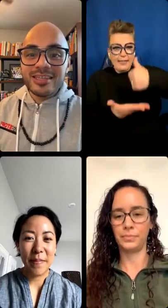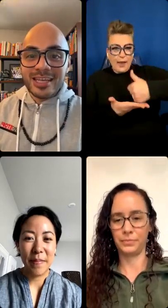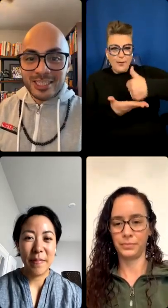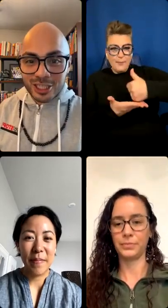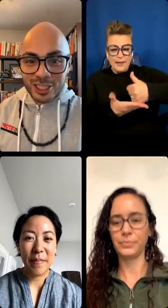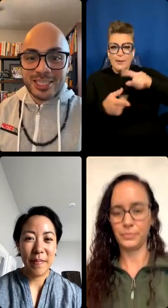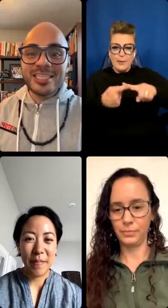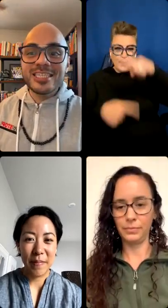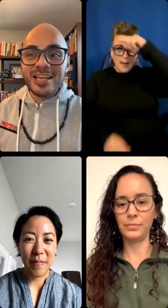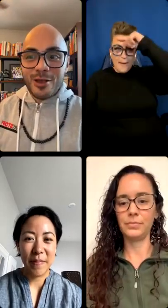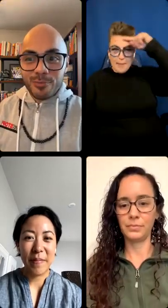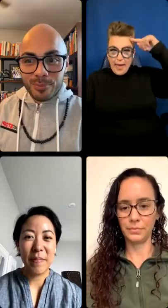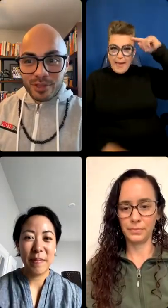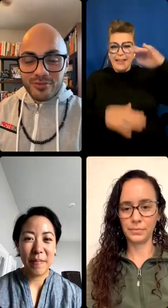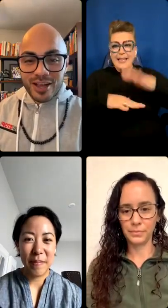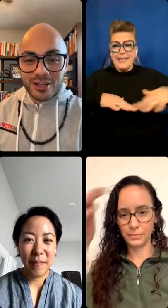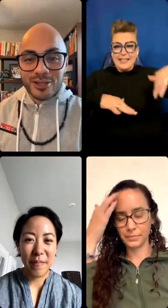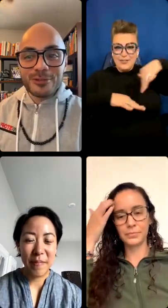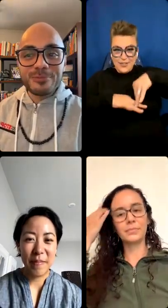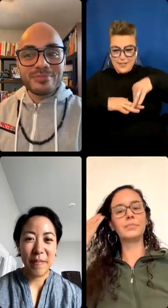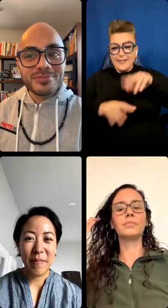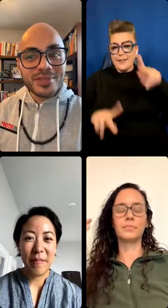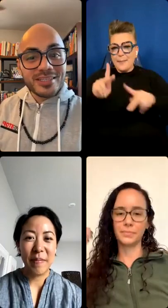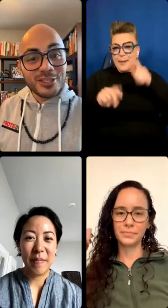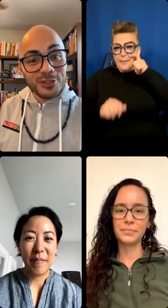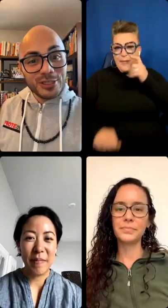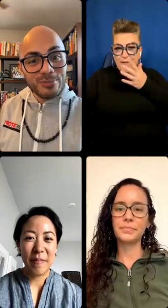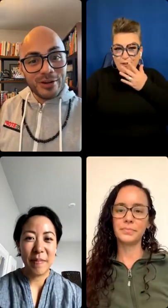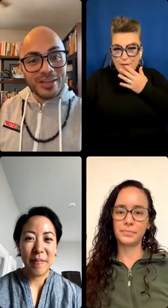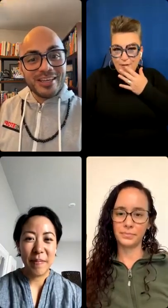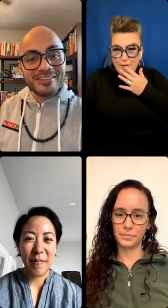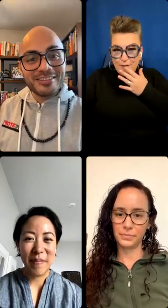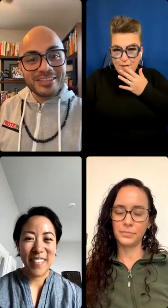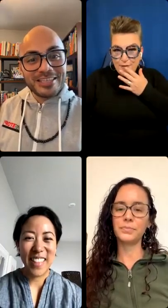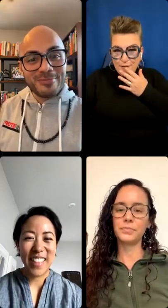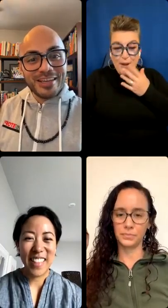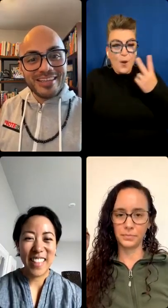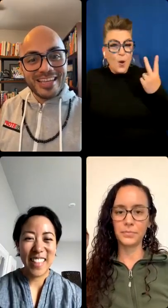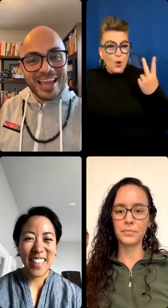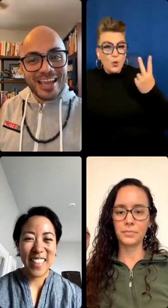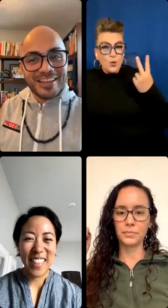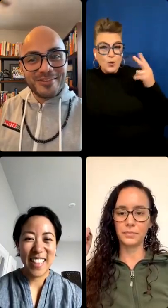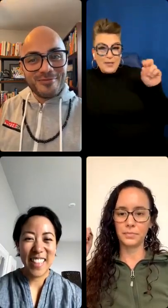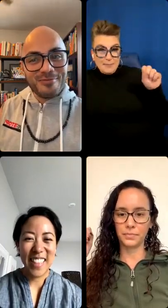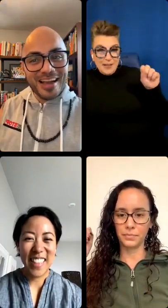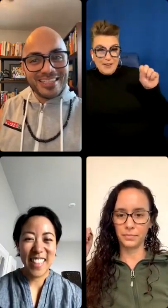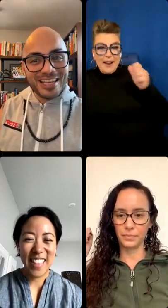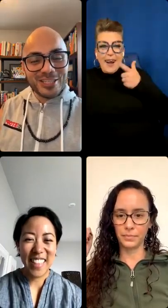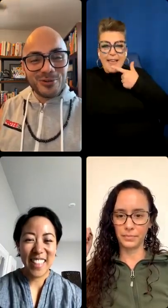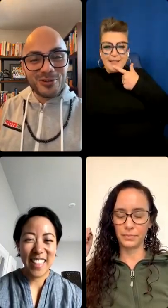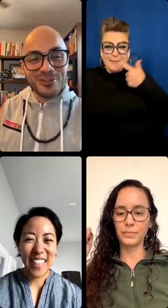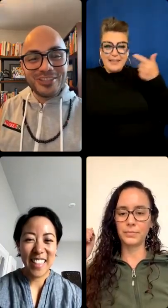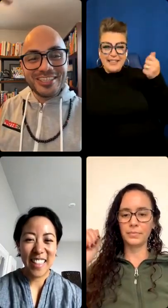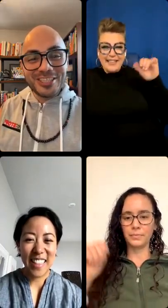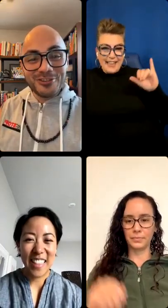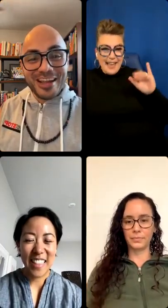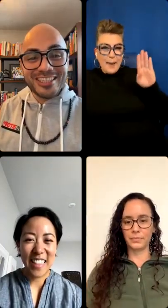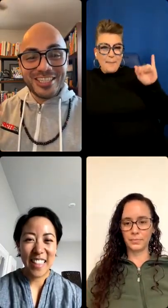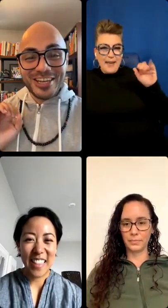Black, Indigenous, people of color, Two-Spirit, lesbian, gay,